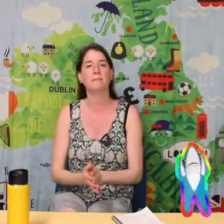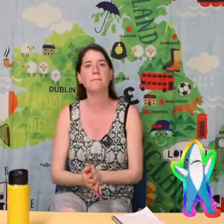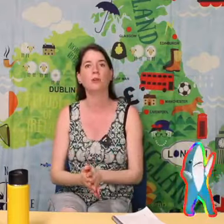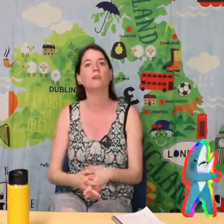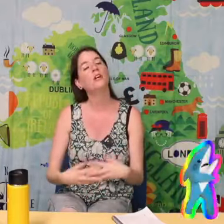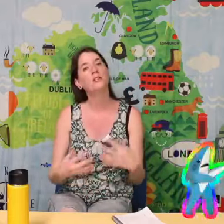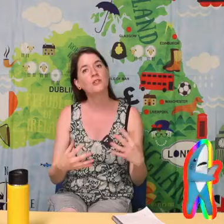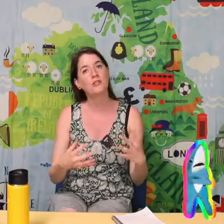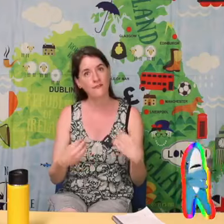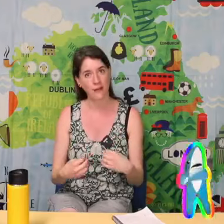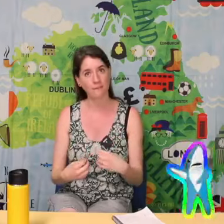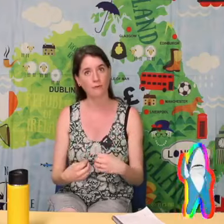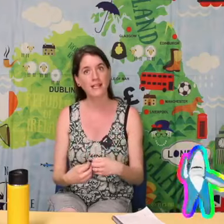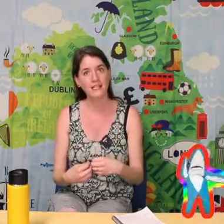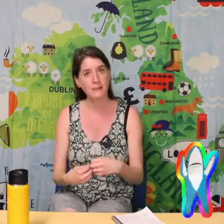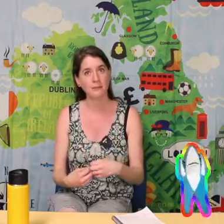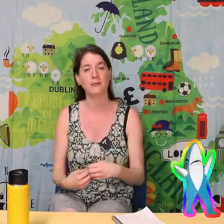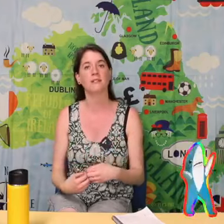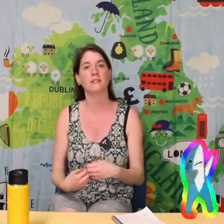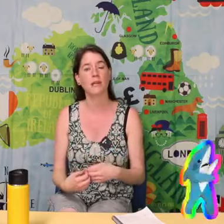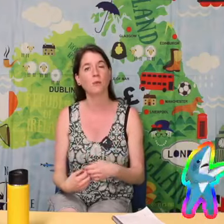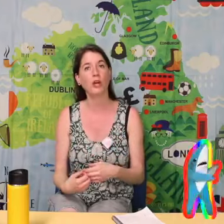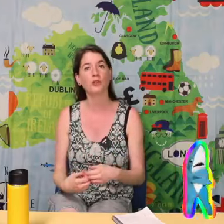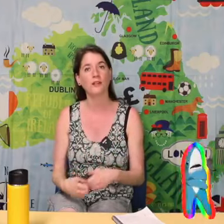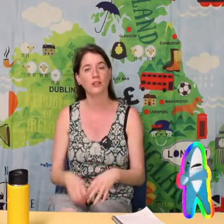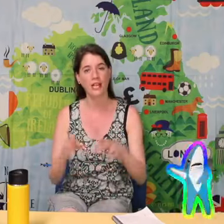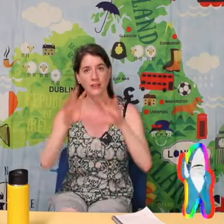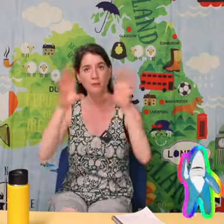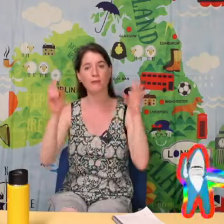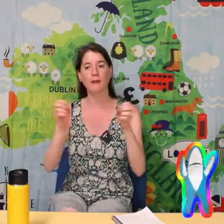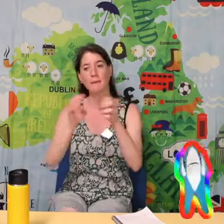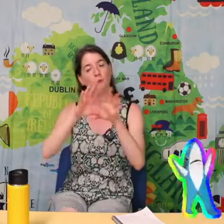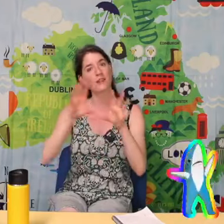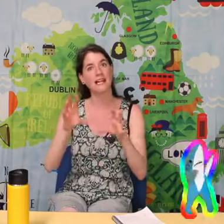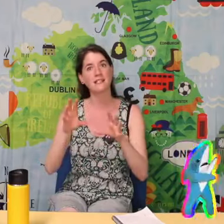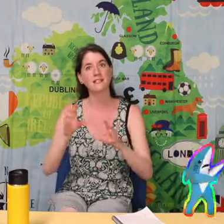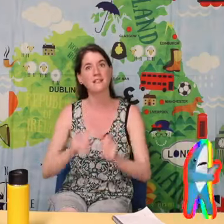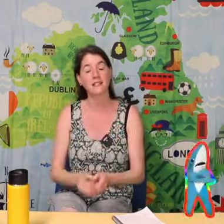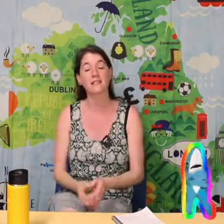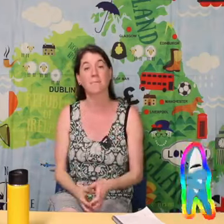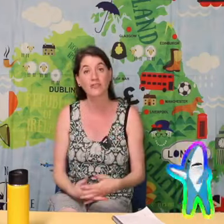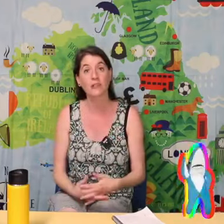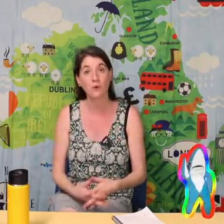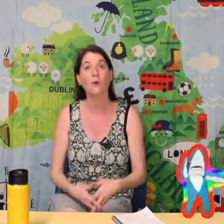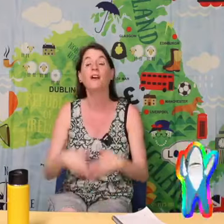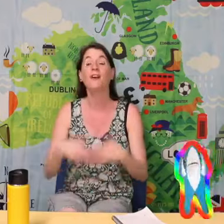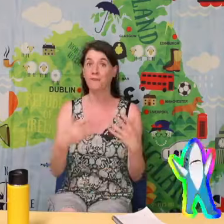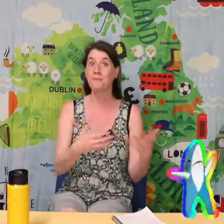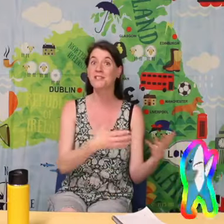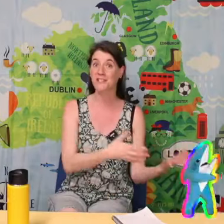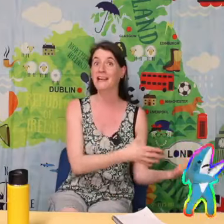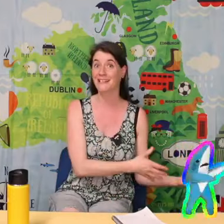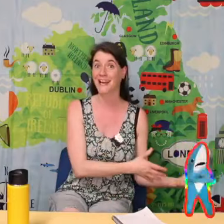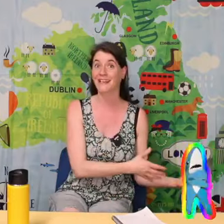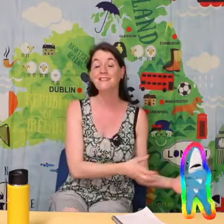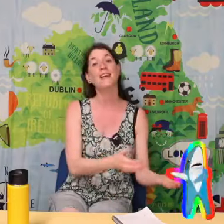people to give them writing implements that they worked with, and she had them all framed with their letters and things, and Patrick Moore, from The Sky at Night,